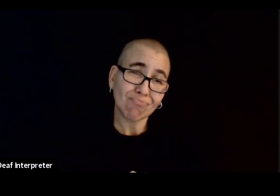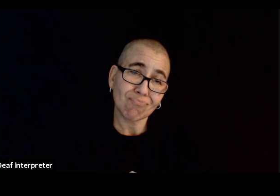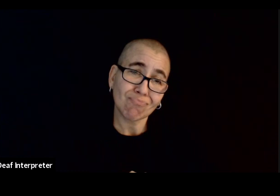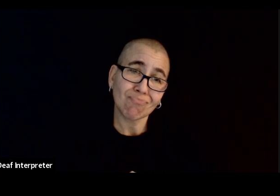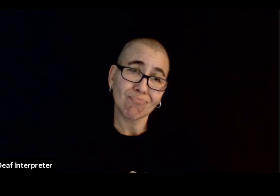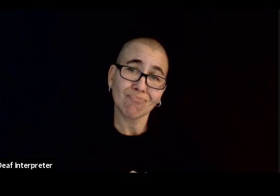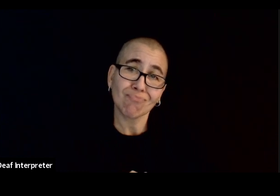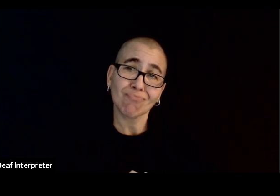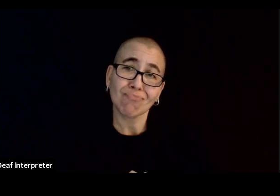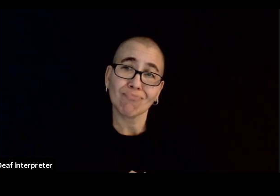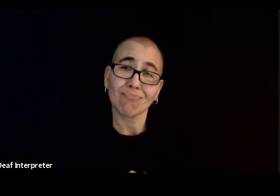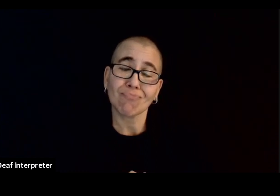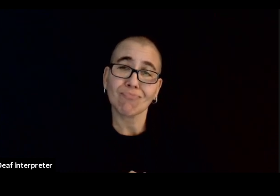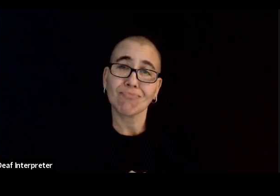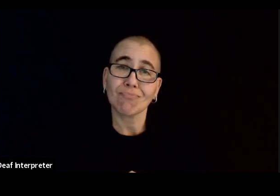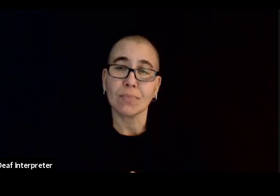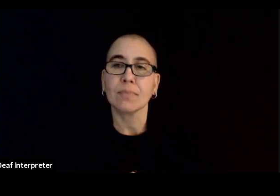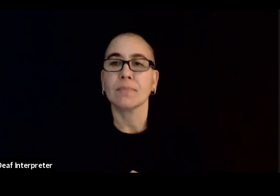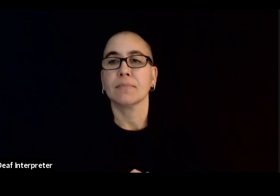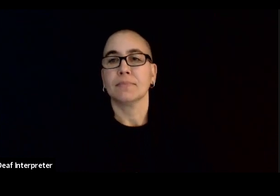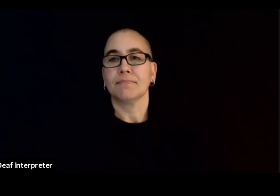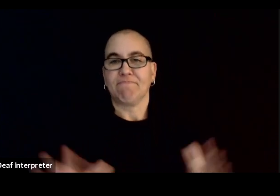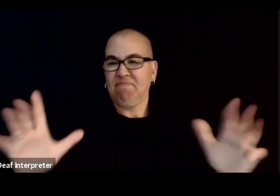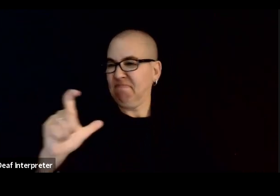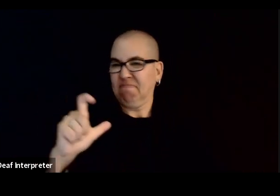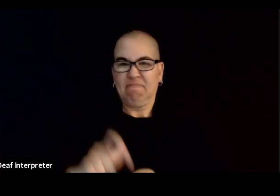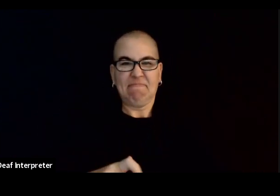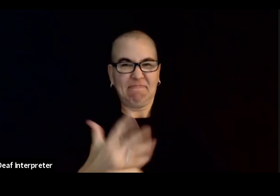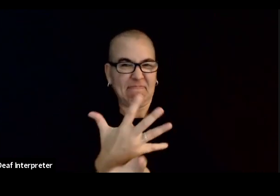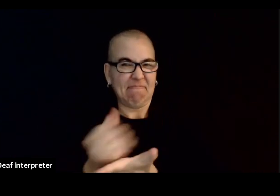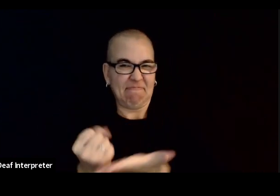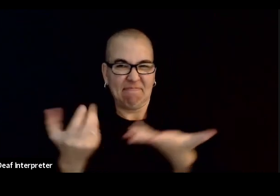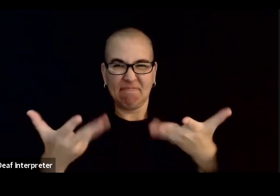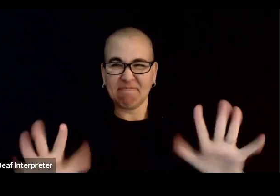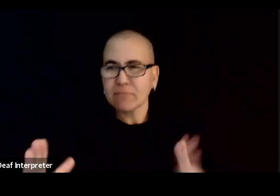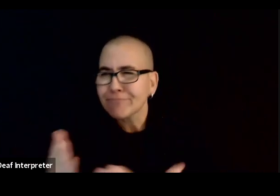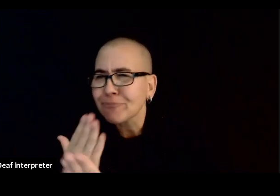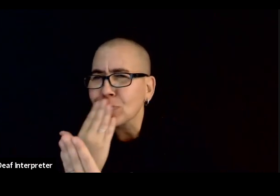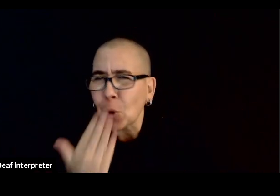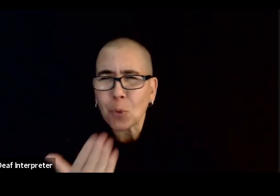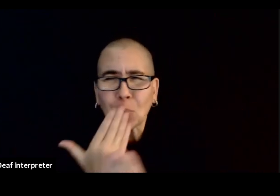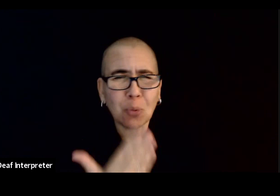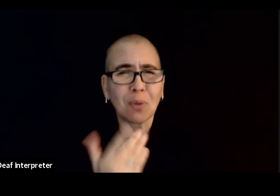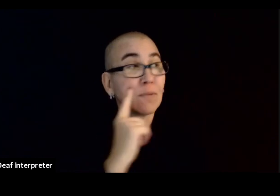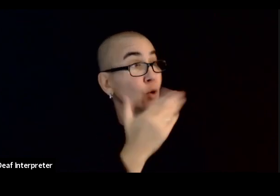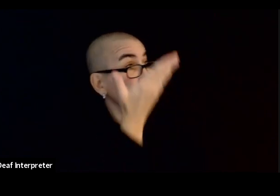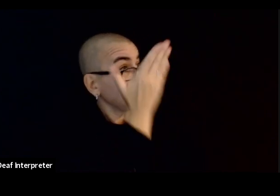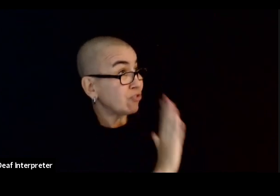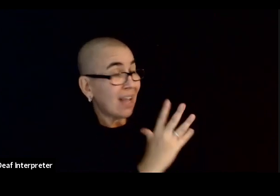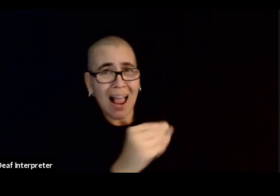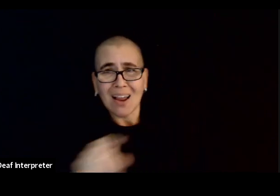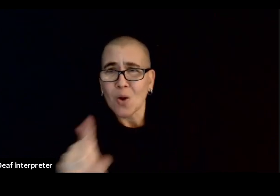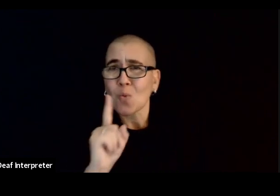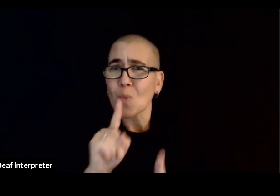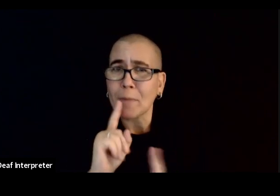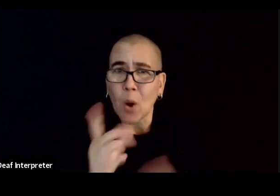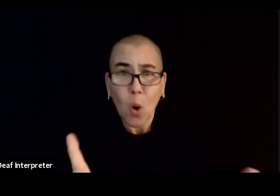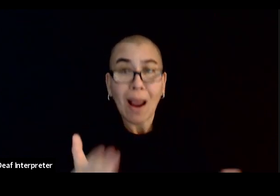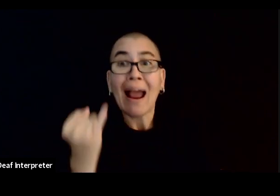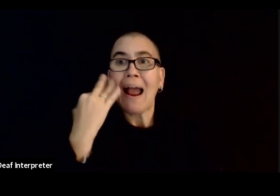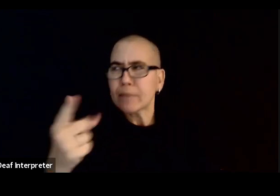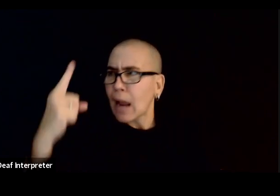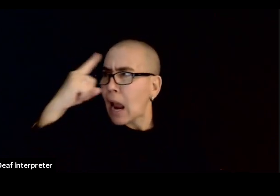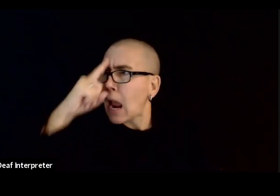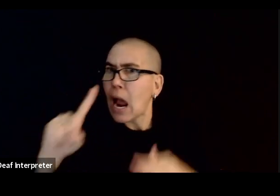Thank you. That's all the time we have for this afternoon. Thank you to our speakers and to the reporters on the call. And if you did not have a chance to get a question